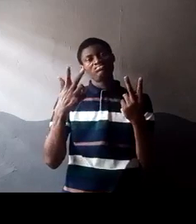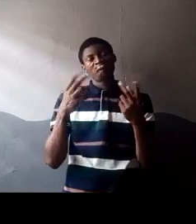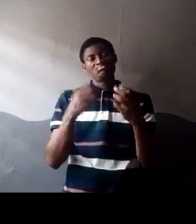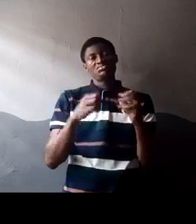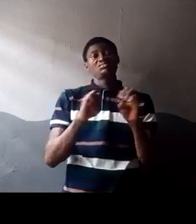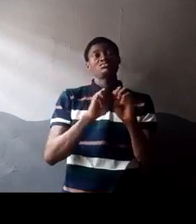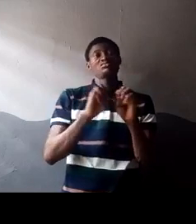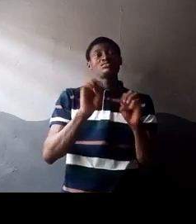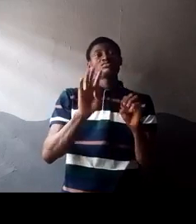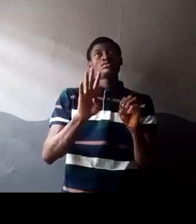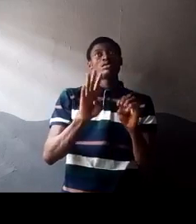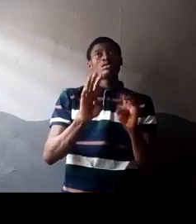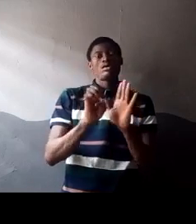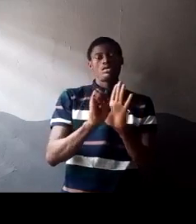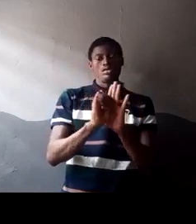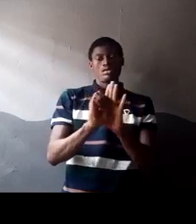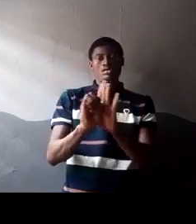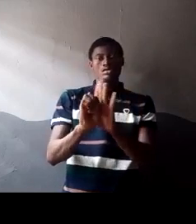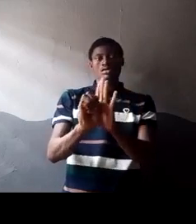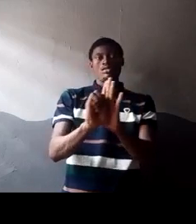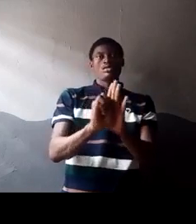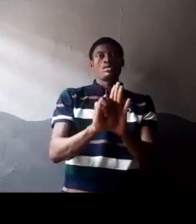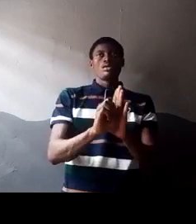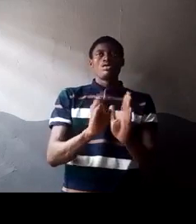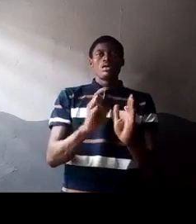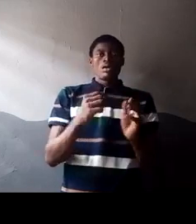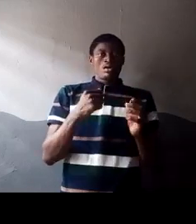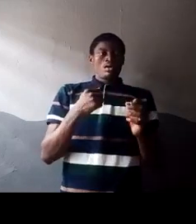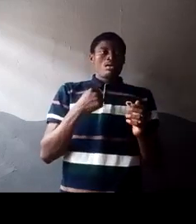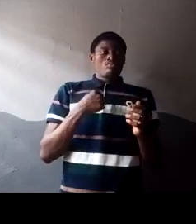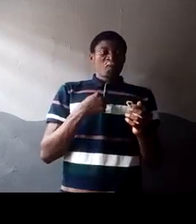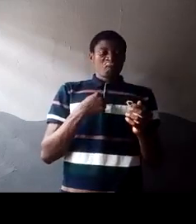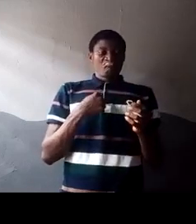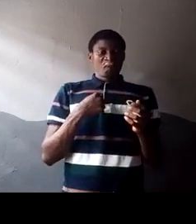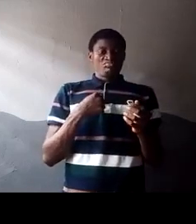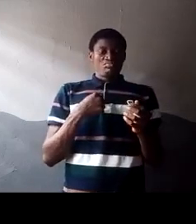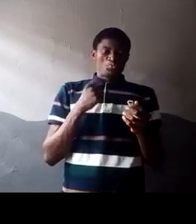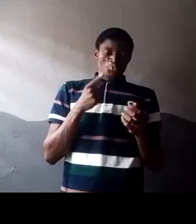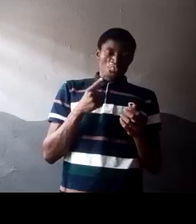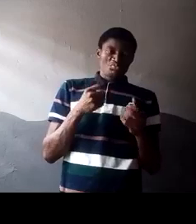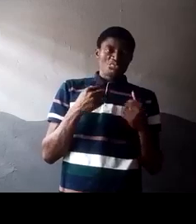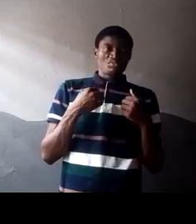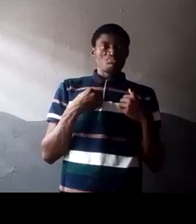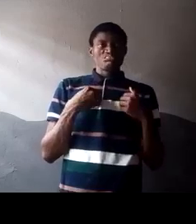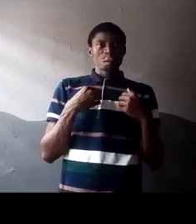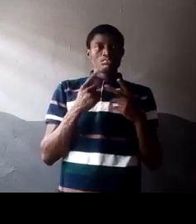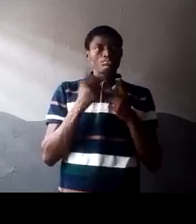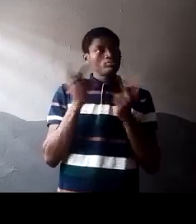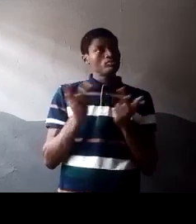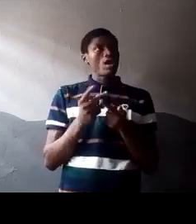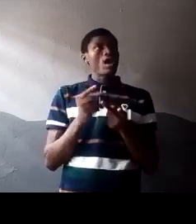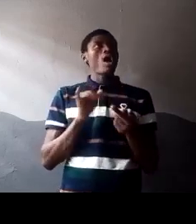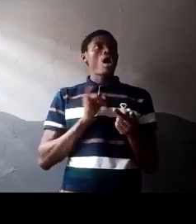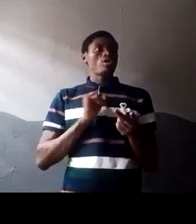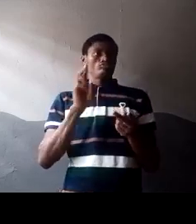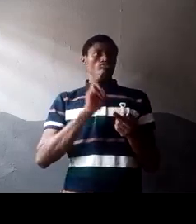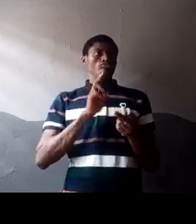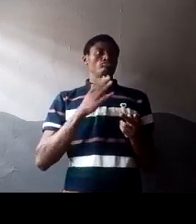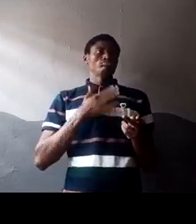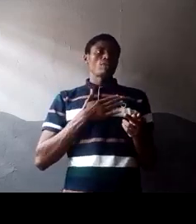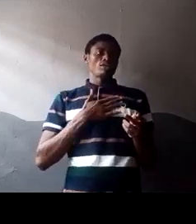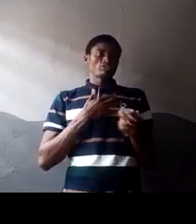instances where you've been at a position that you've used your influence to help others. And mind